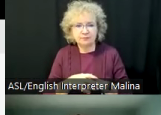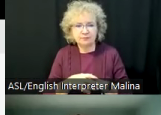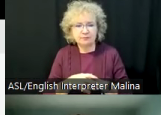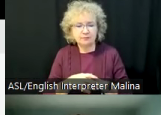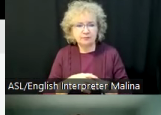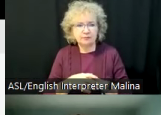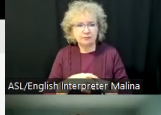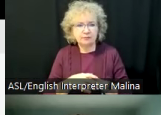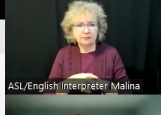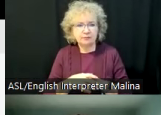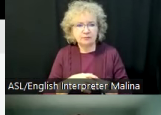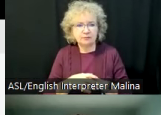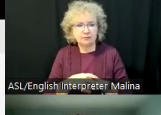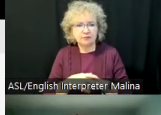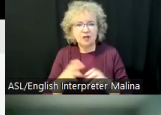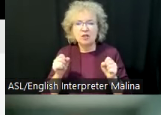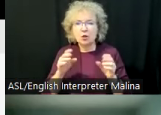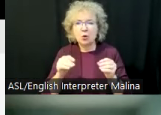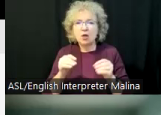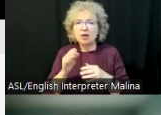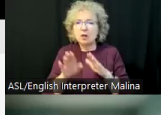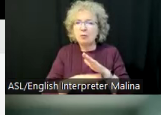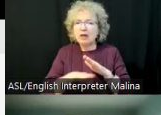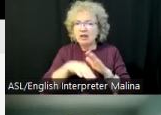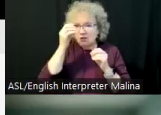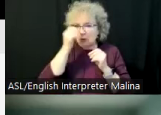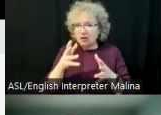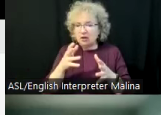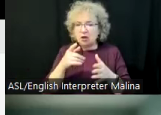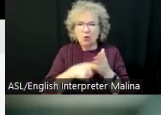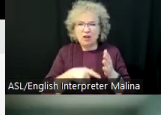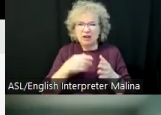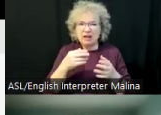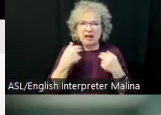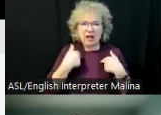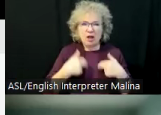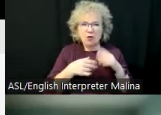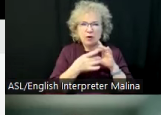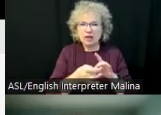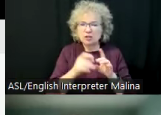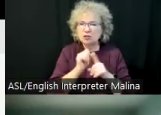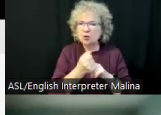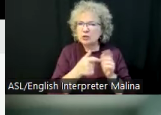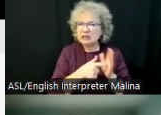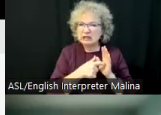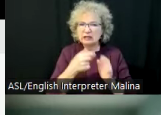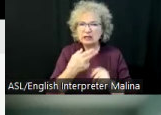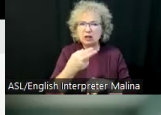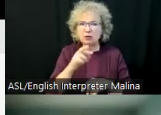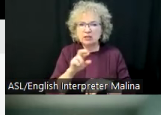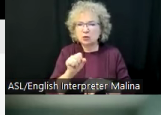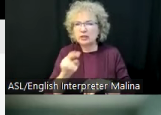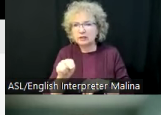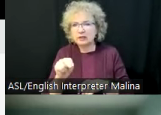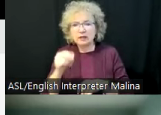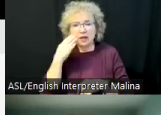Yeah. Um, so just some basic information. What are health related social needs? I'm imagining that many of you are familiar with this. And